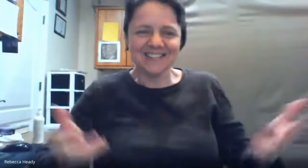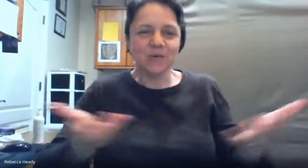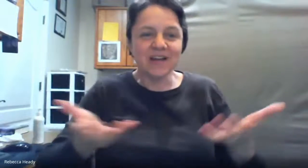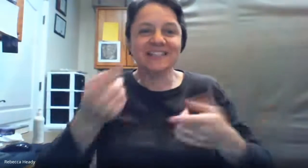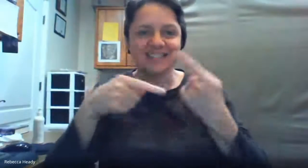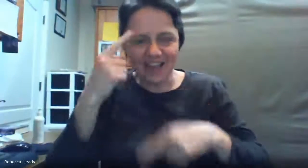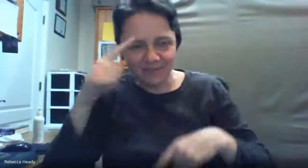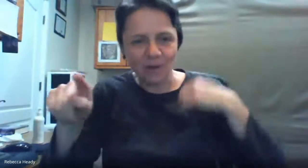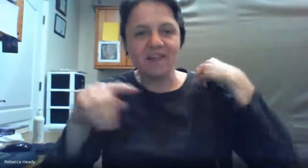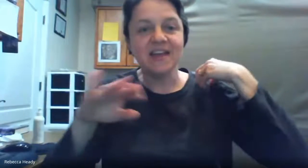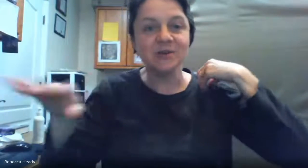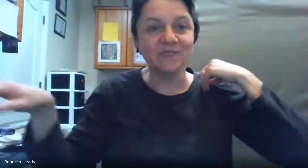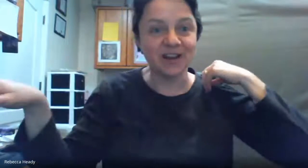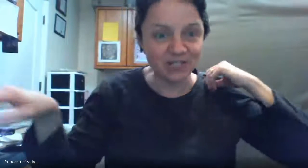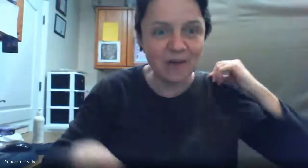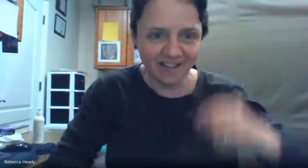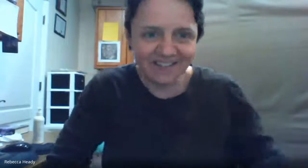So what's the sign for? And then you finger spell,